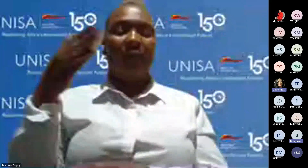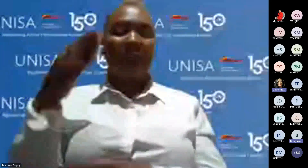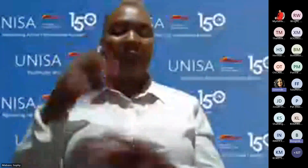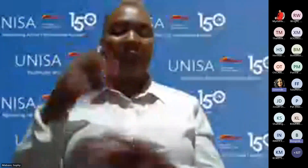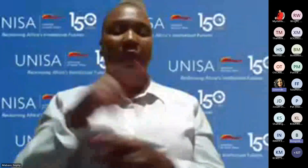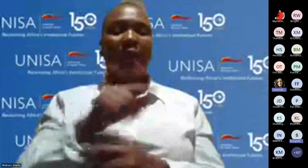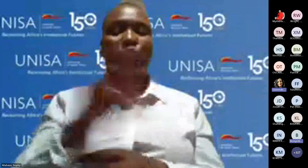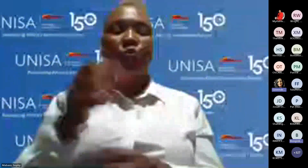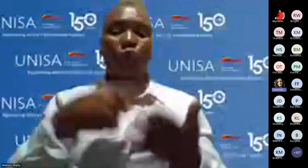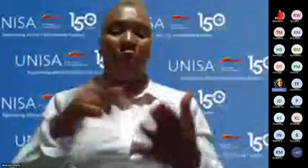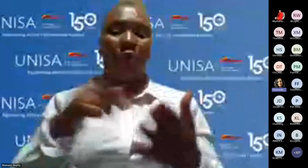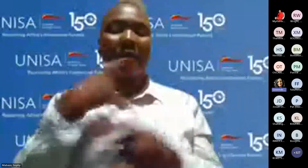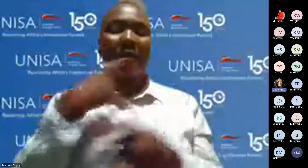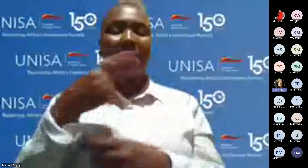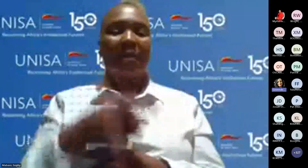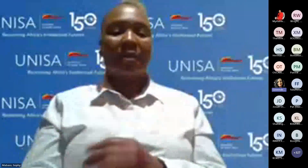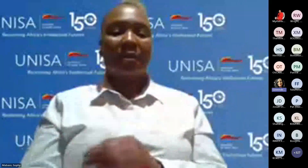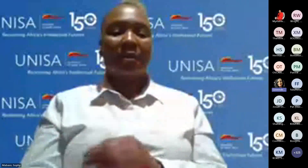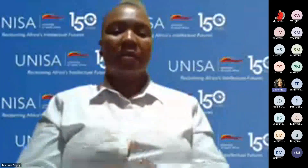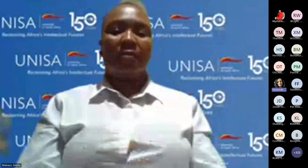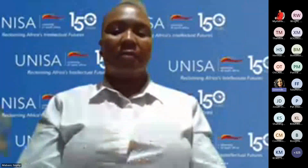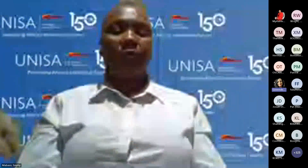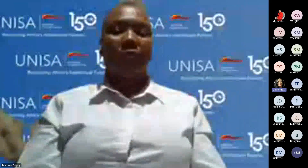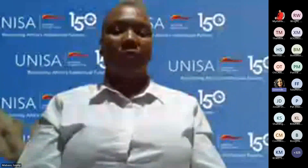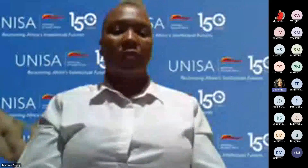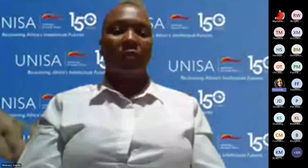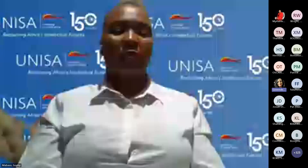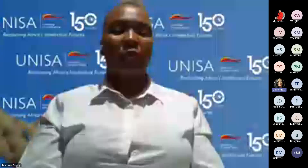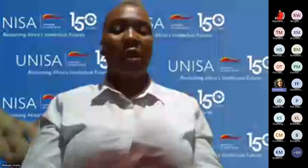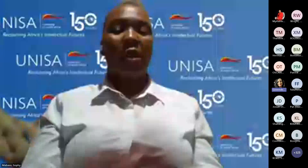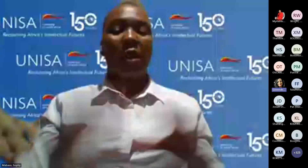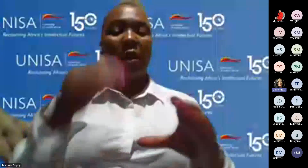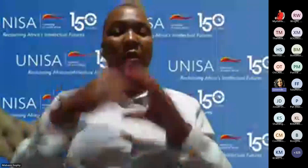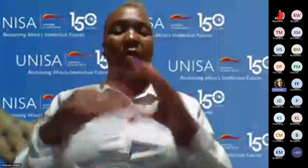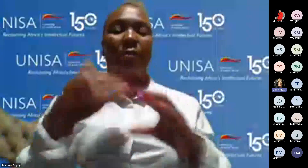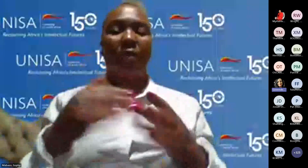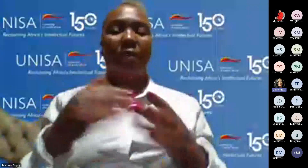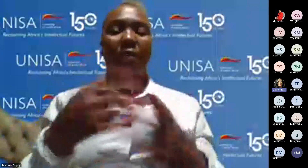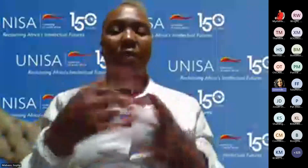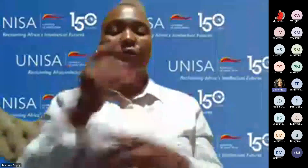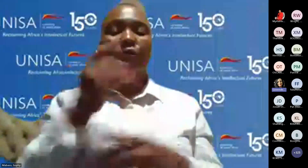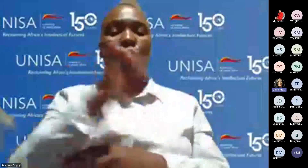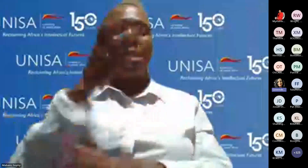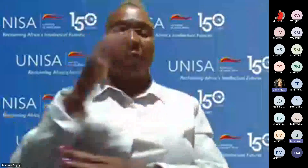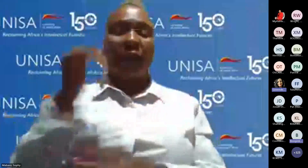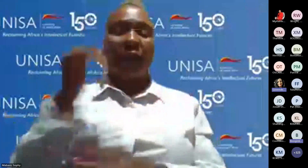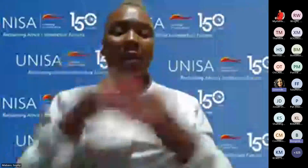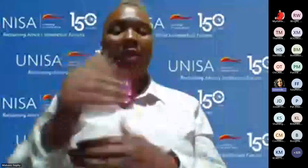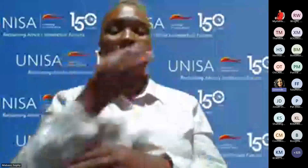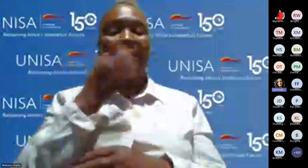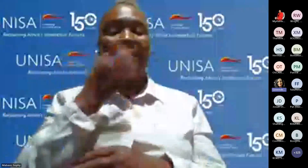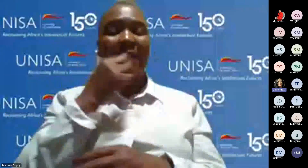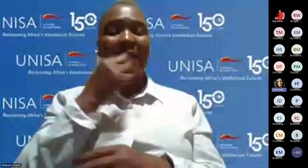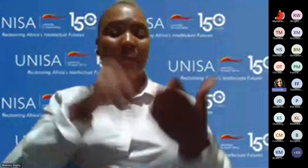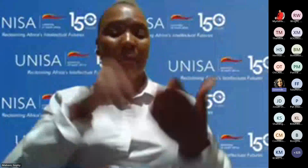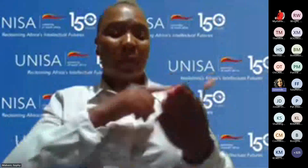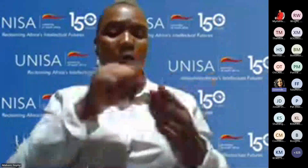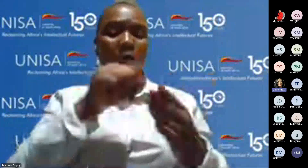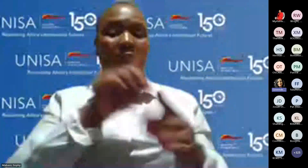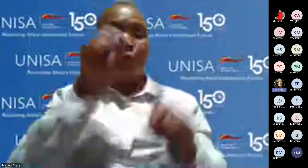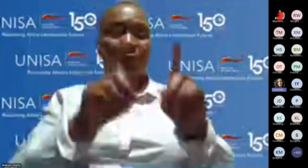Yes, okay, no, and then you could just send an email to the lecturer after that to indicate that there was an error to that particular